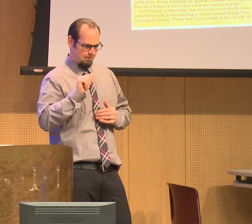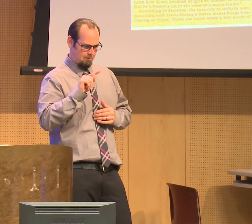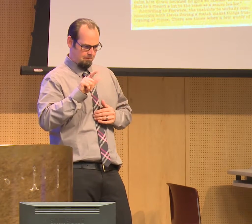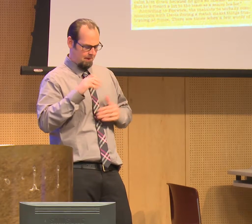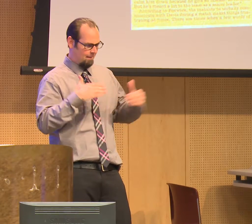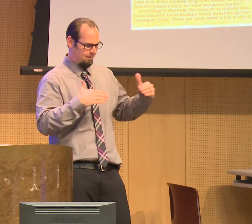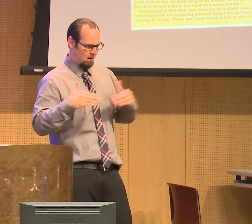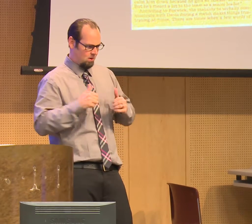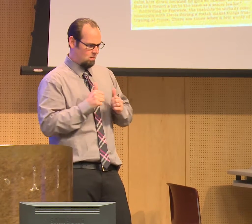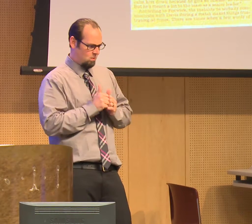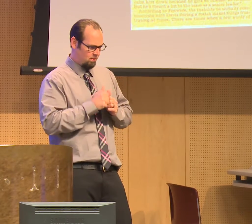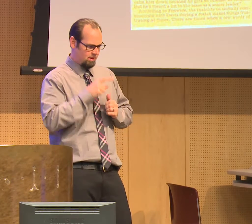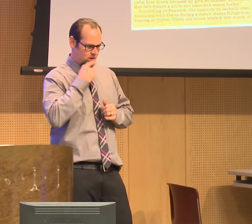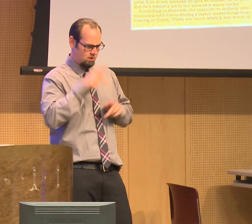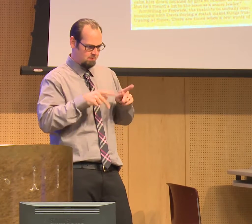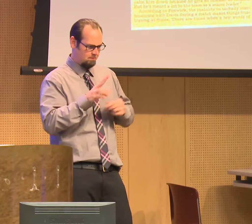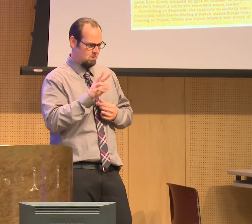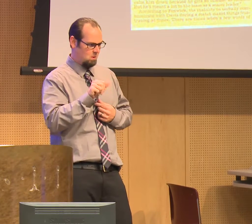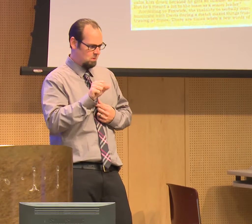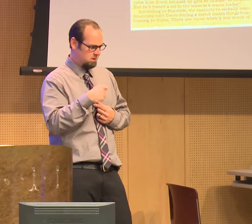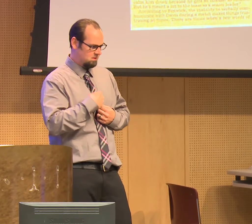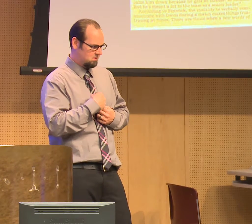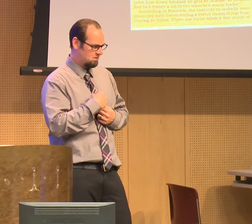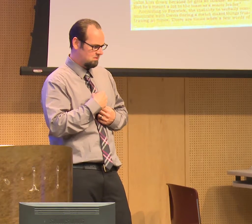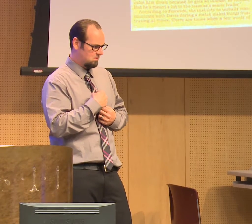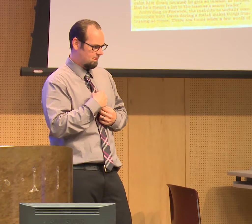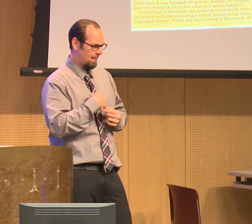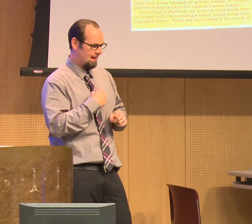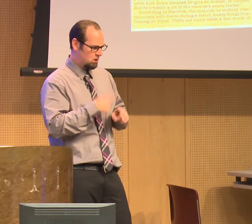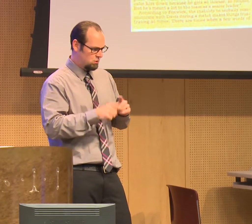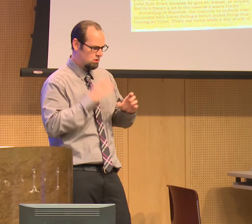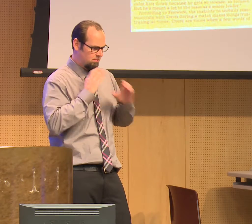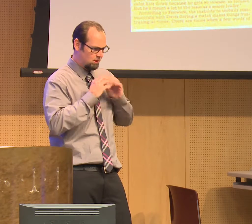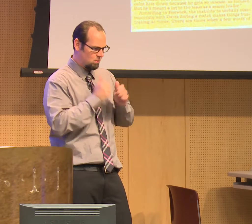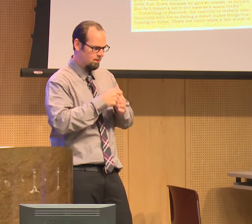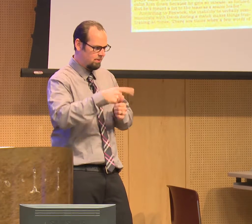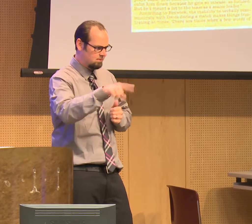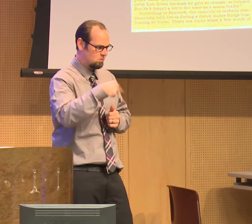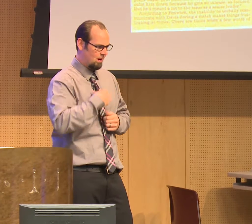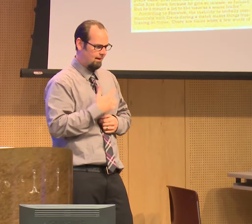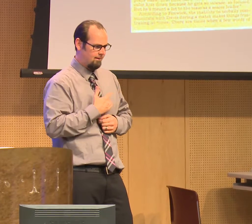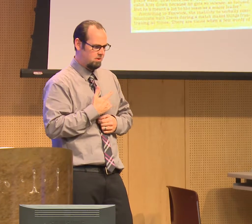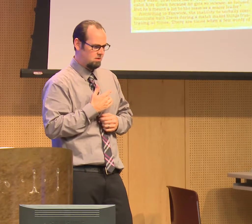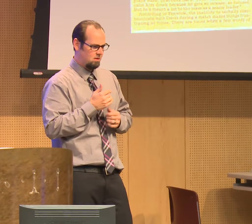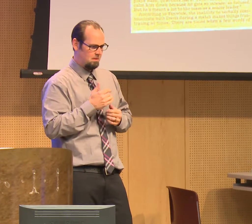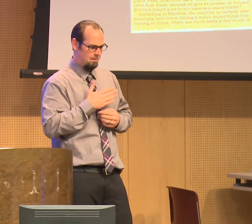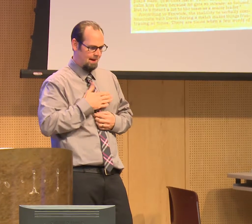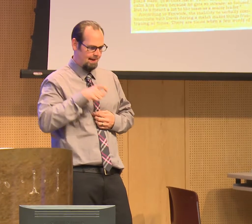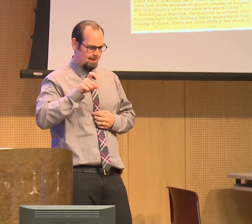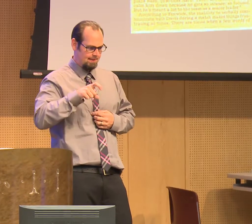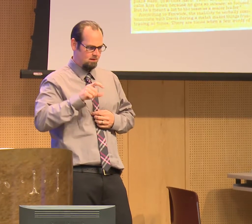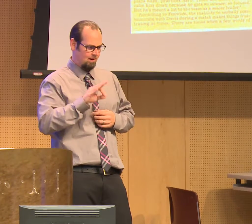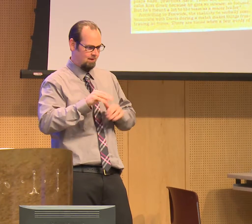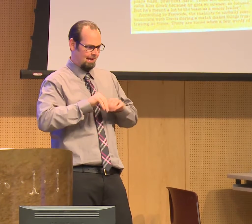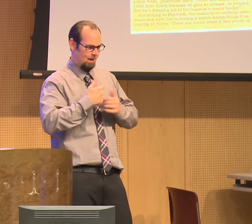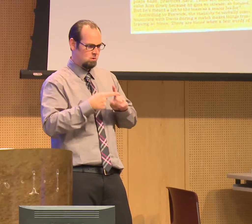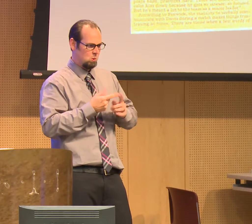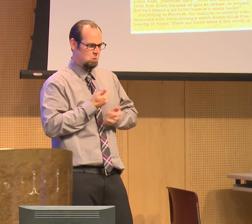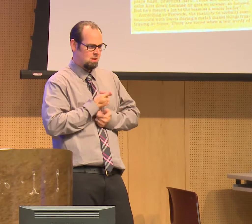My battle with hearing people was trying to communicate with them. I